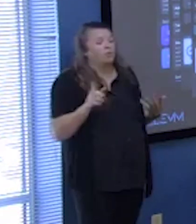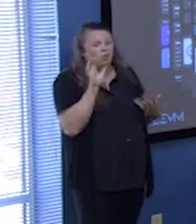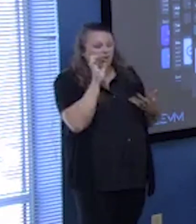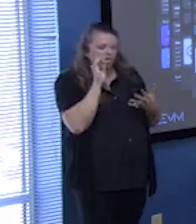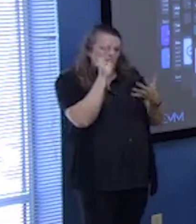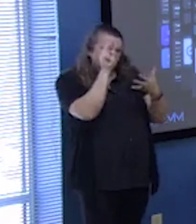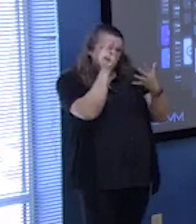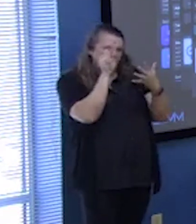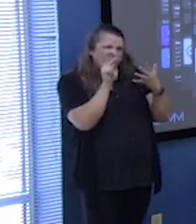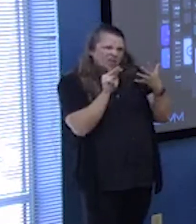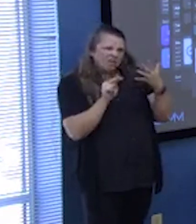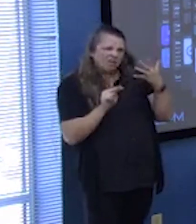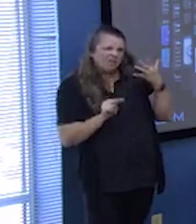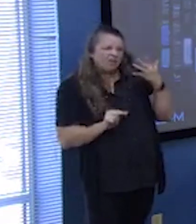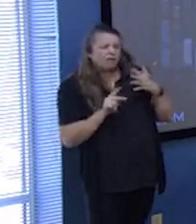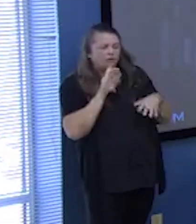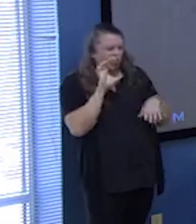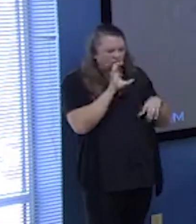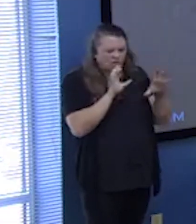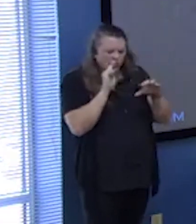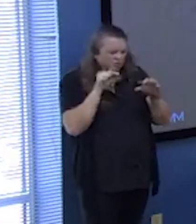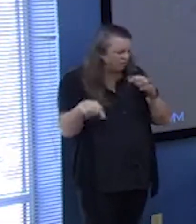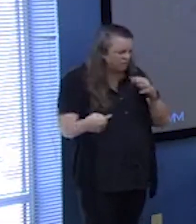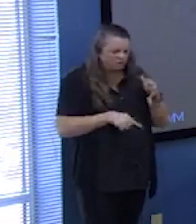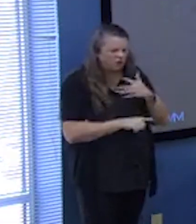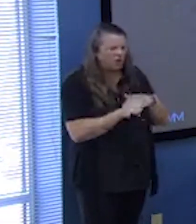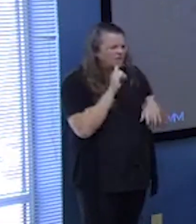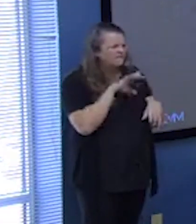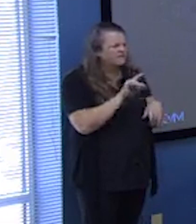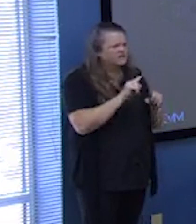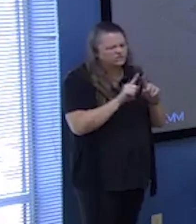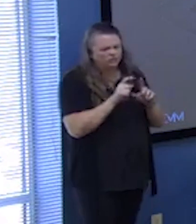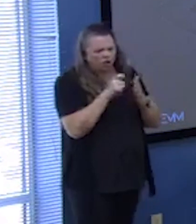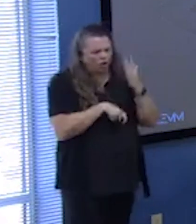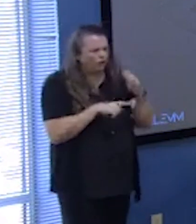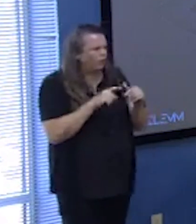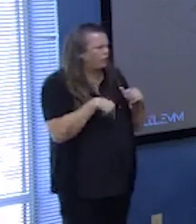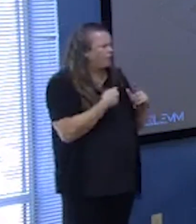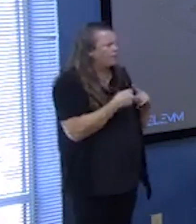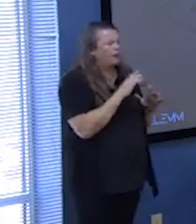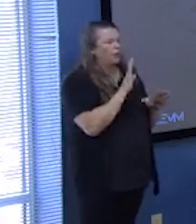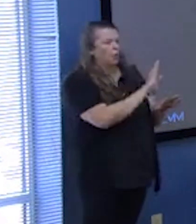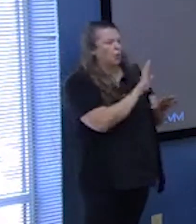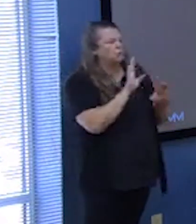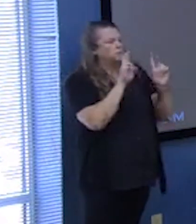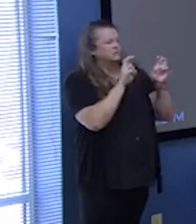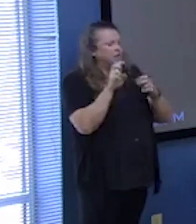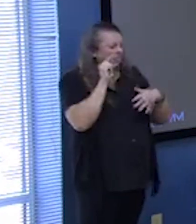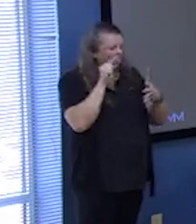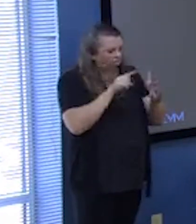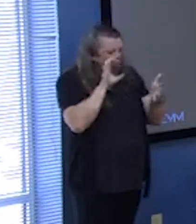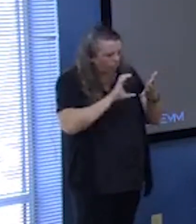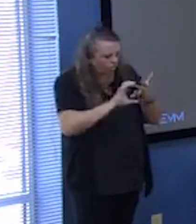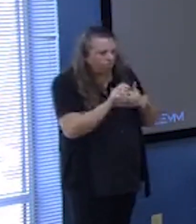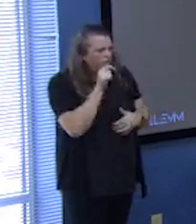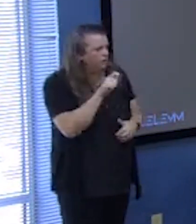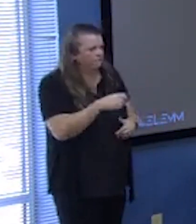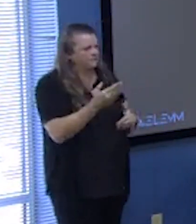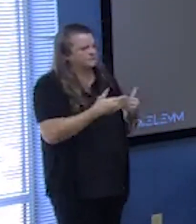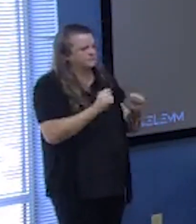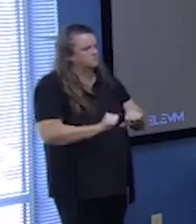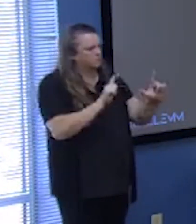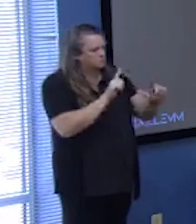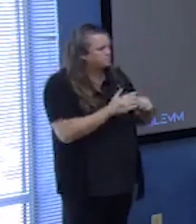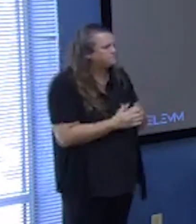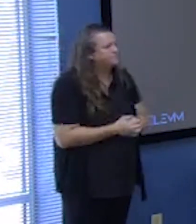through all the different channels and different articles about your topics. In our marketing, we would